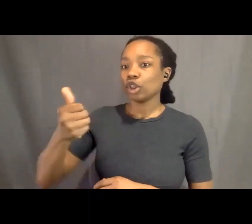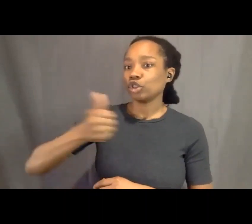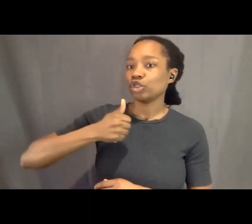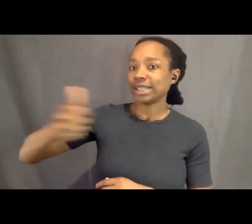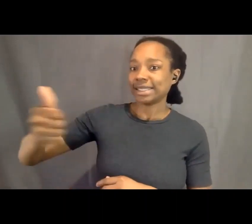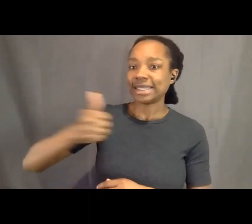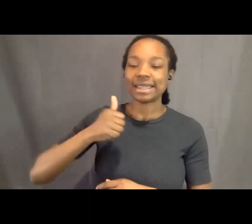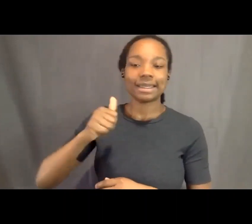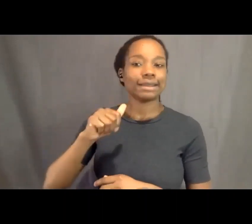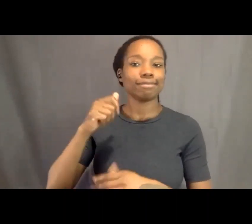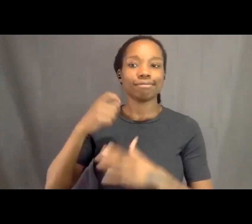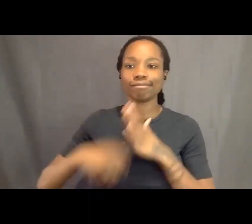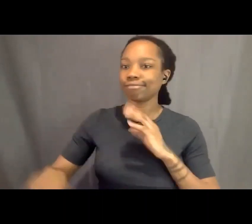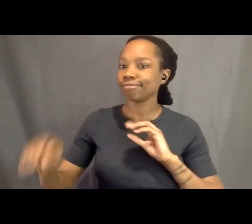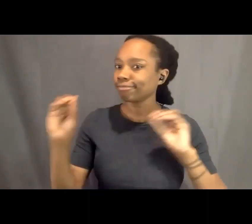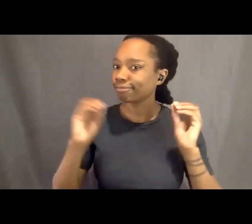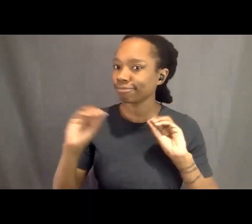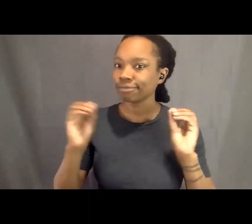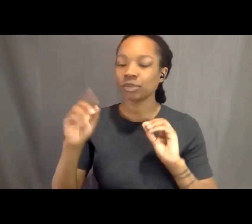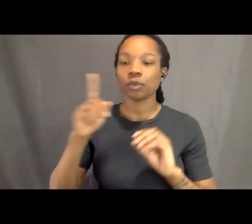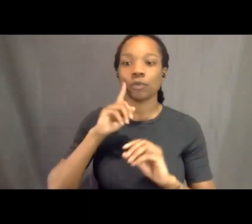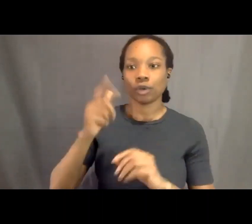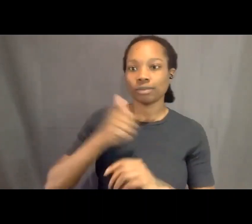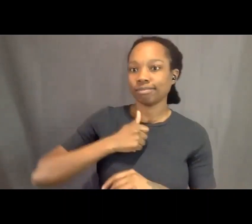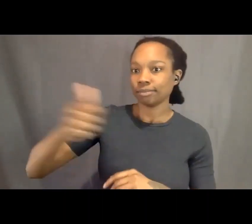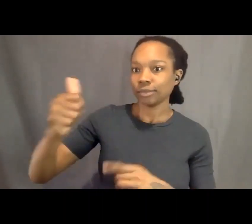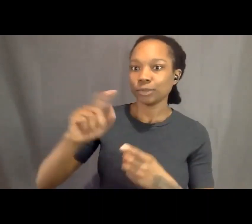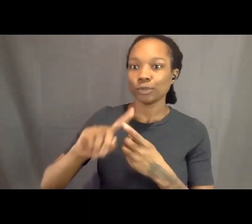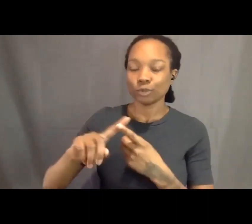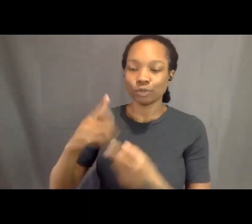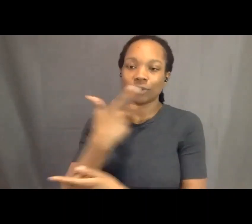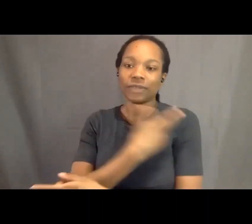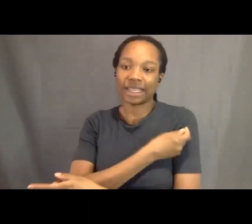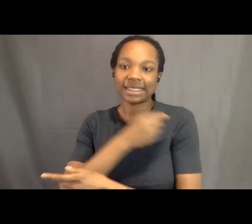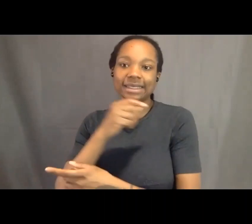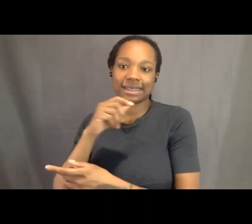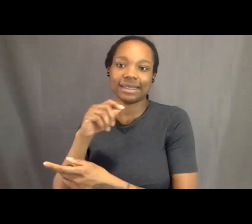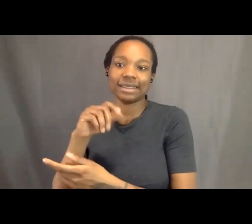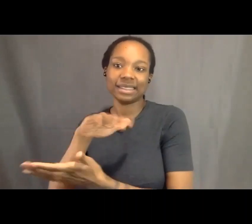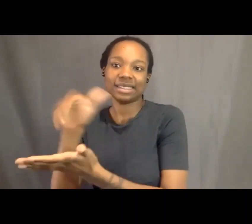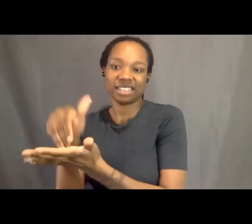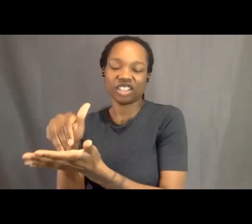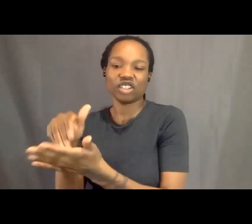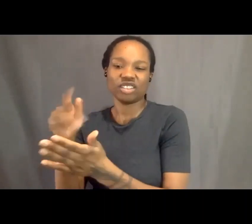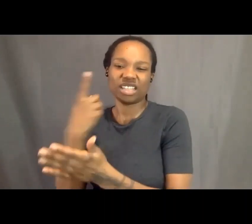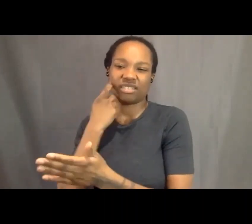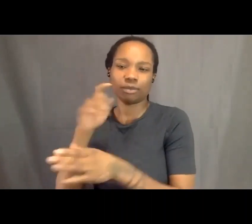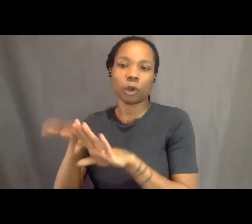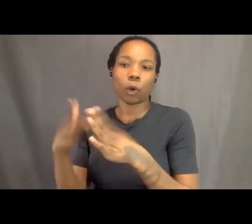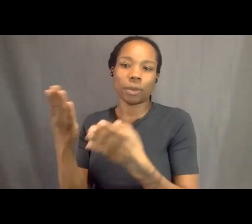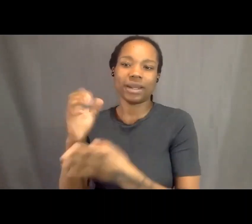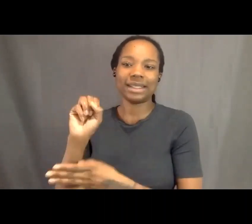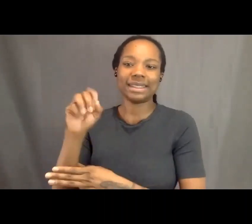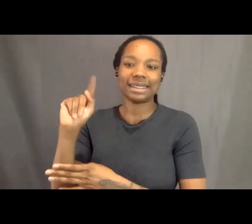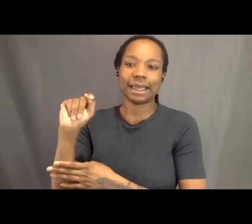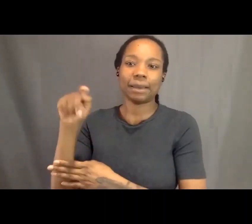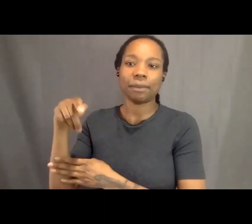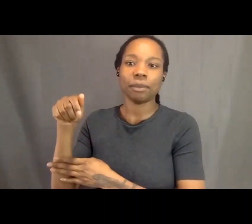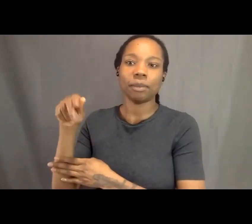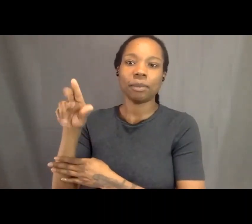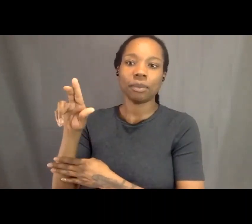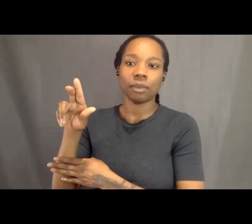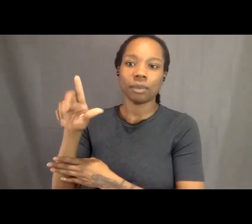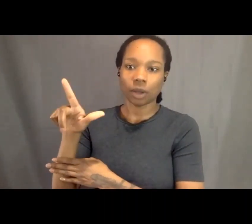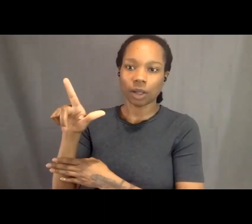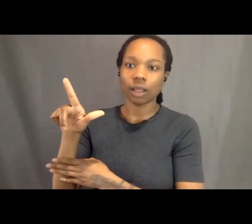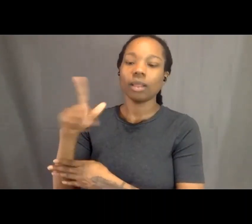site for vaccinations, which has opened up on St. Paul. And so we're looking at ways to expand access, and we're doing all of these